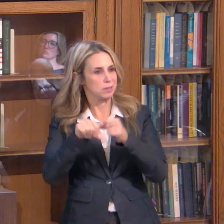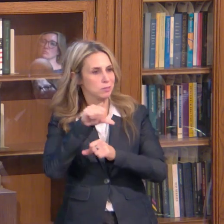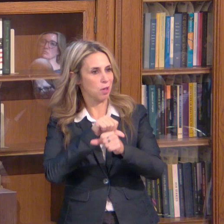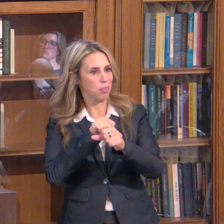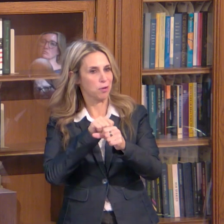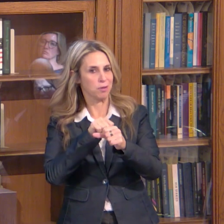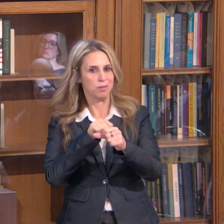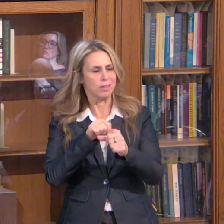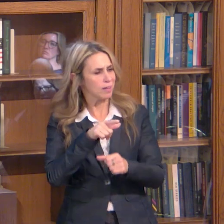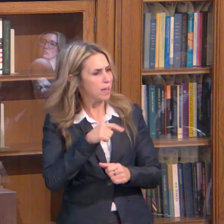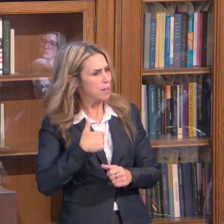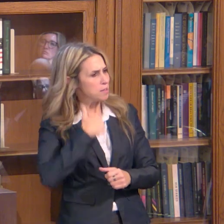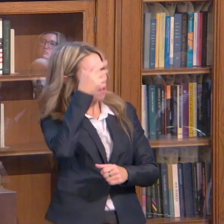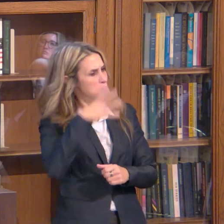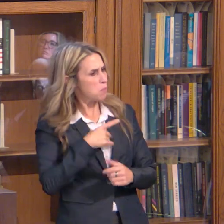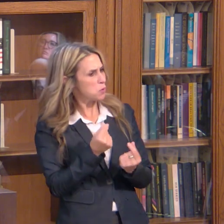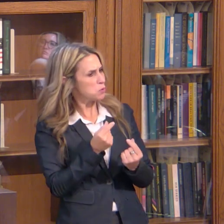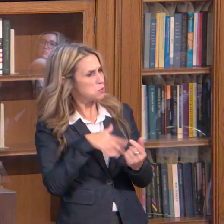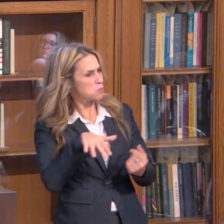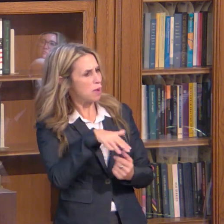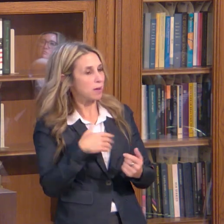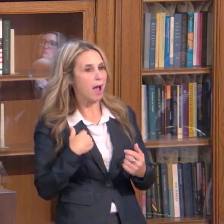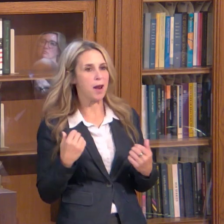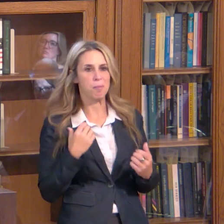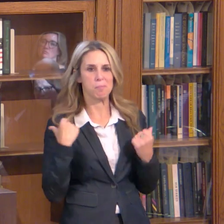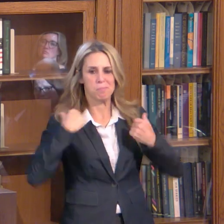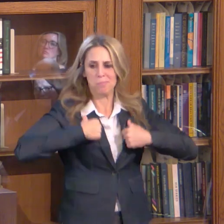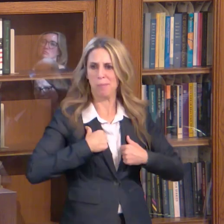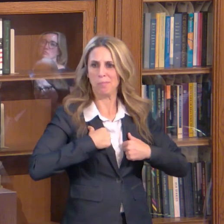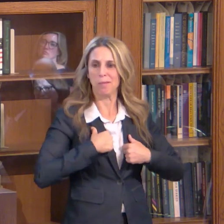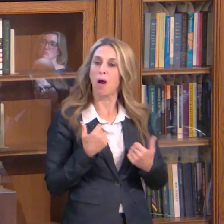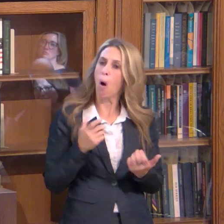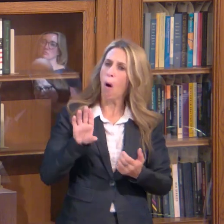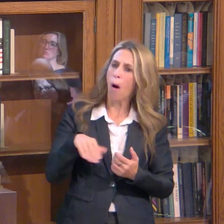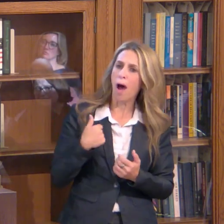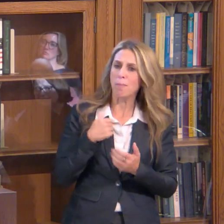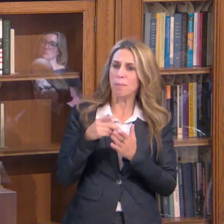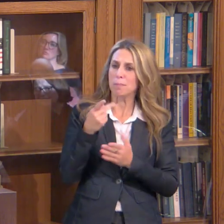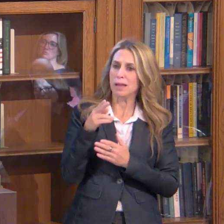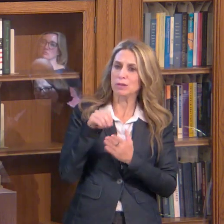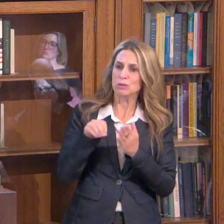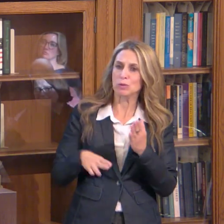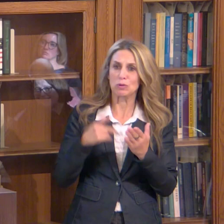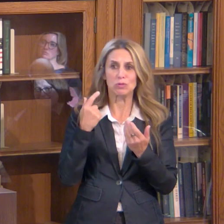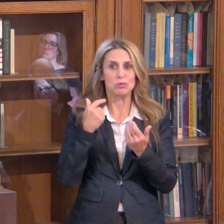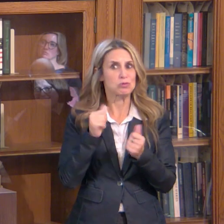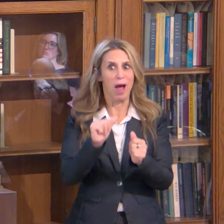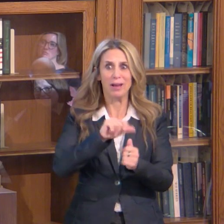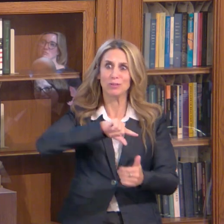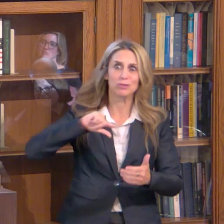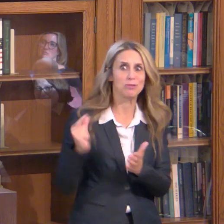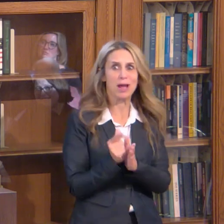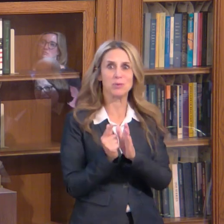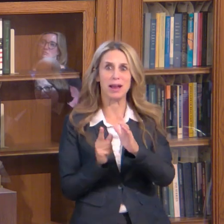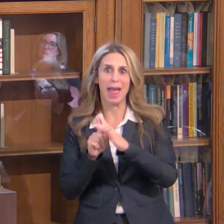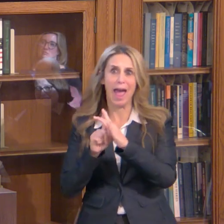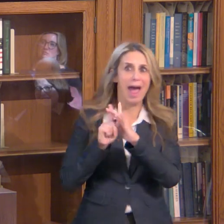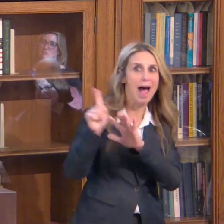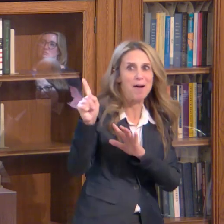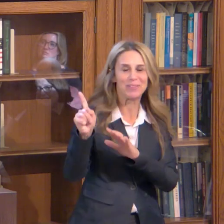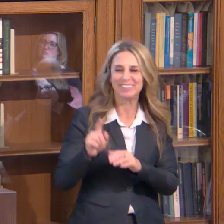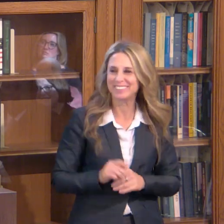and he said young man what do you do around here I had a book bag so I told him I us to trying to get out and it's just